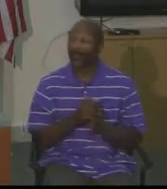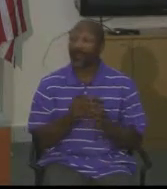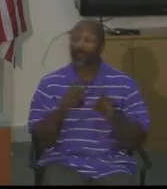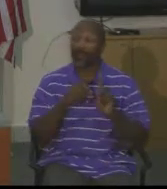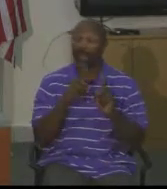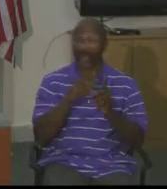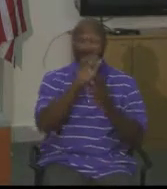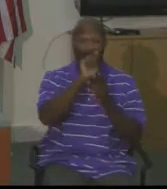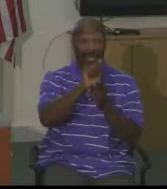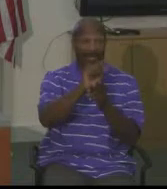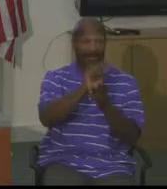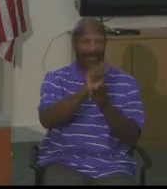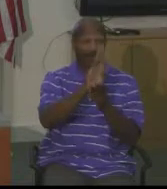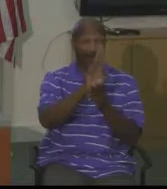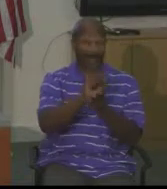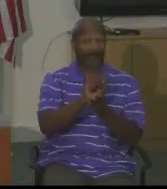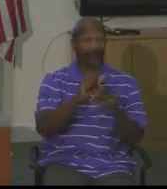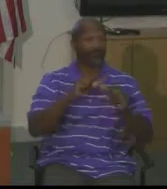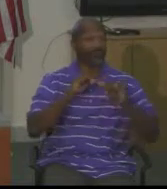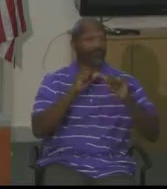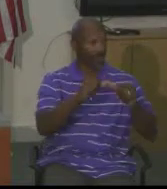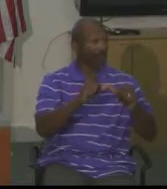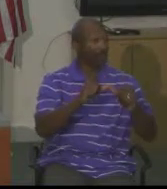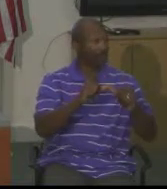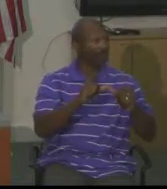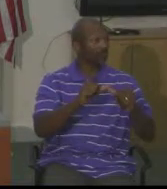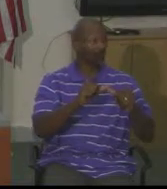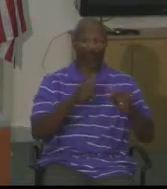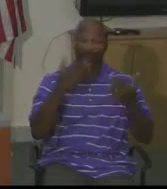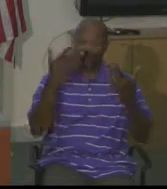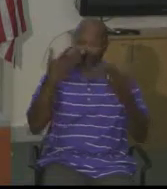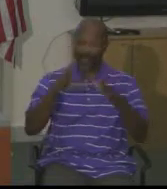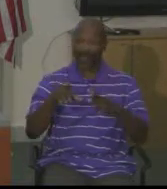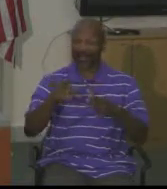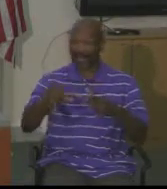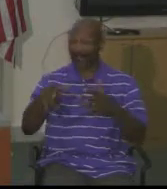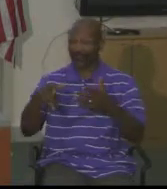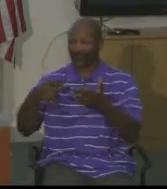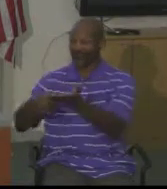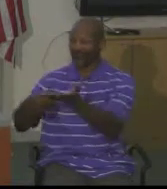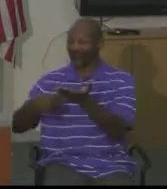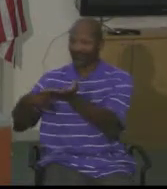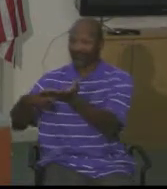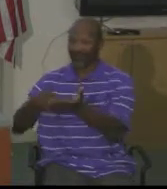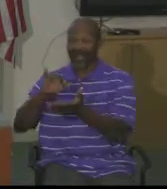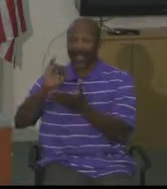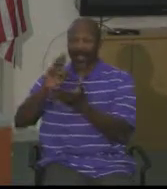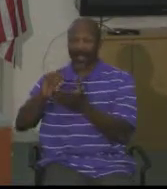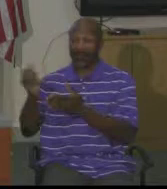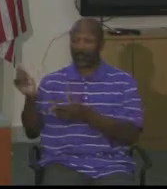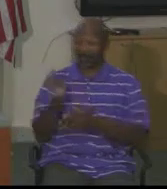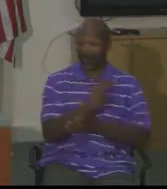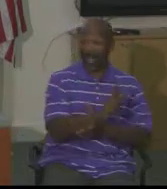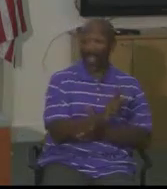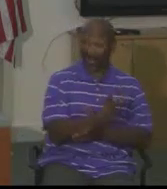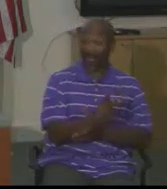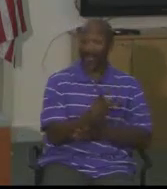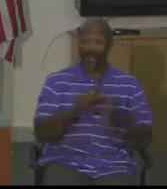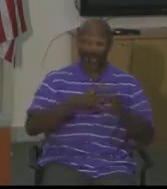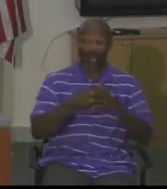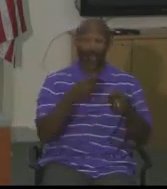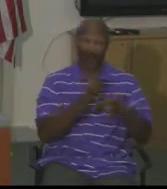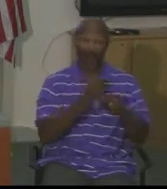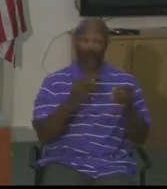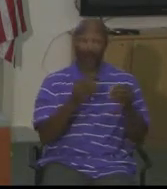But the AT bus continued on, so even after IBM came back and started